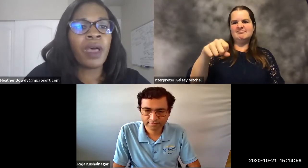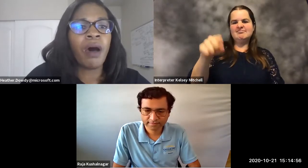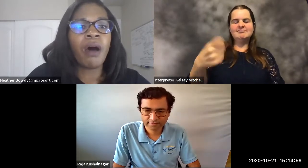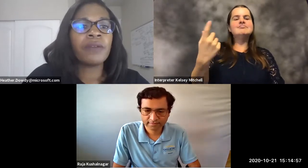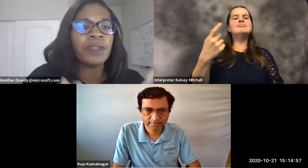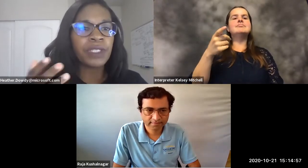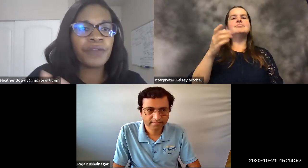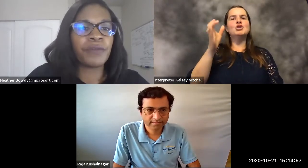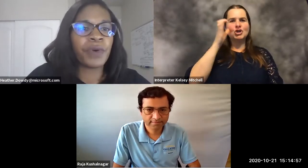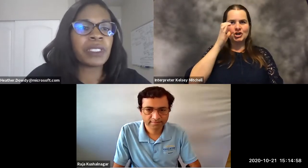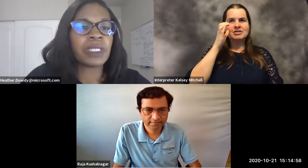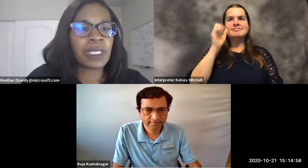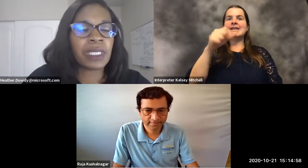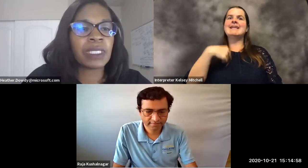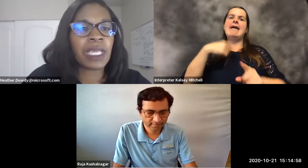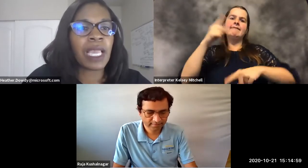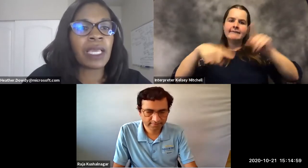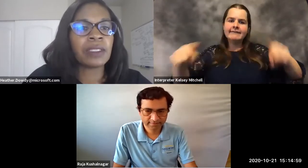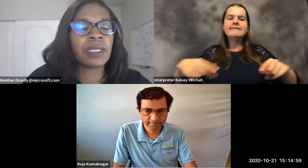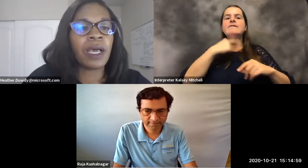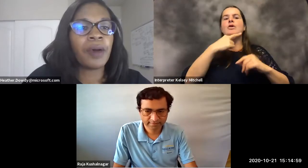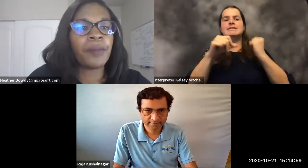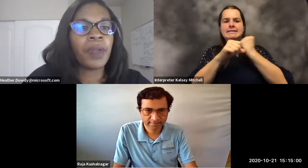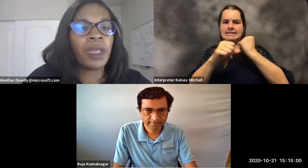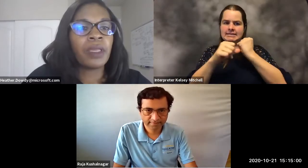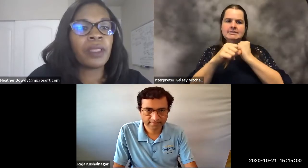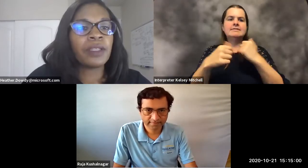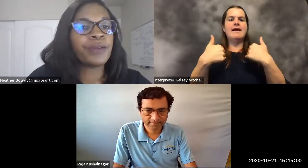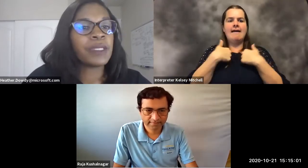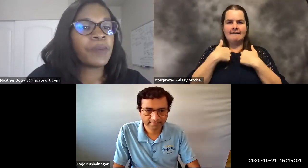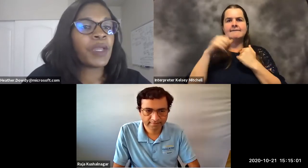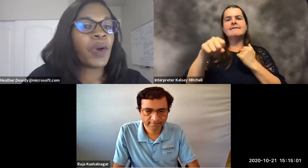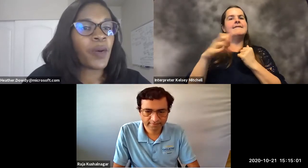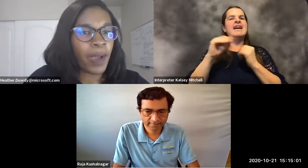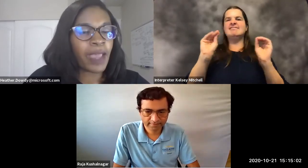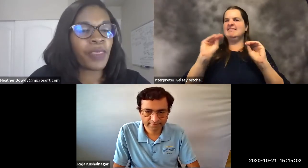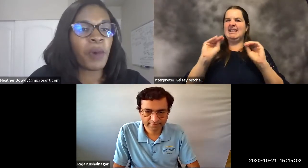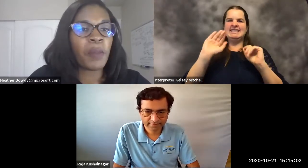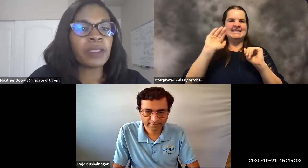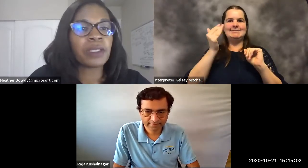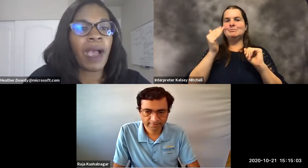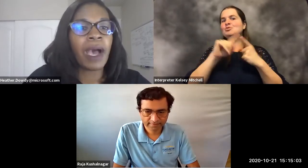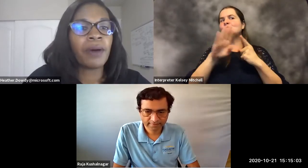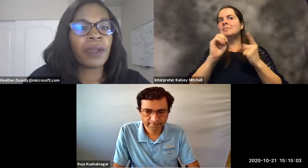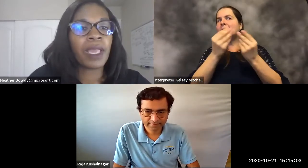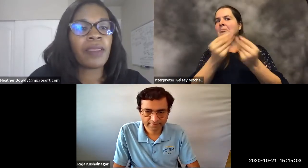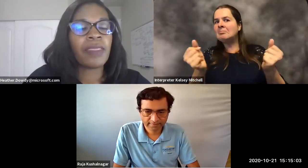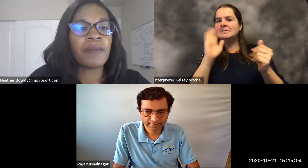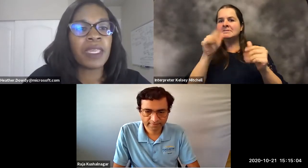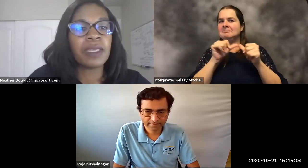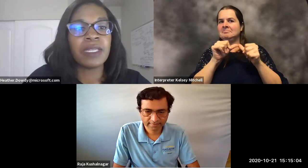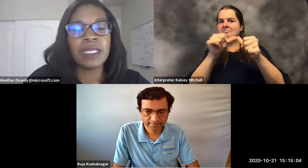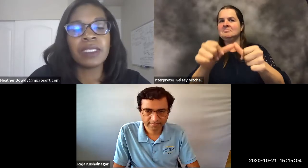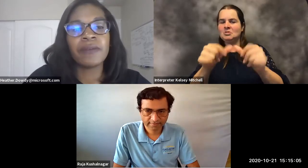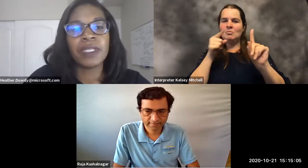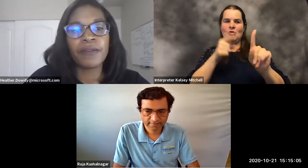of all of these different voice assistants, and they don't seem to be going away at the moment. So how can they